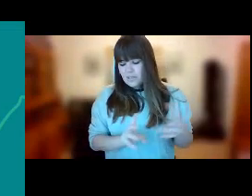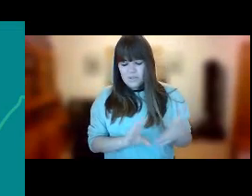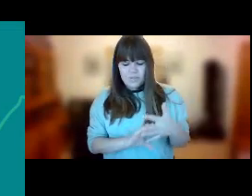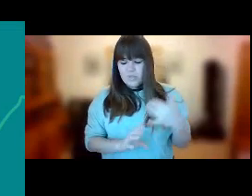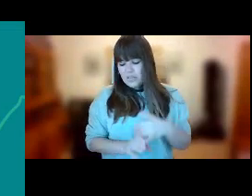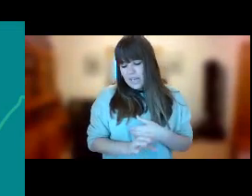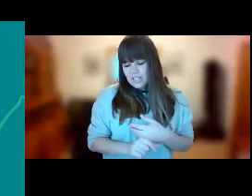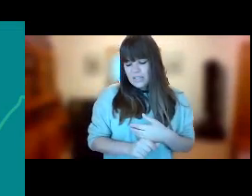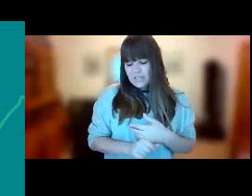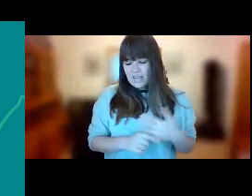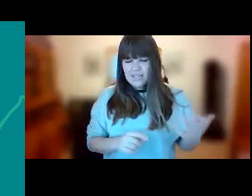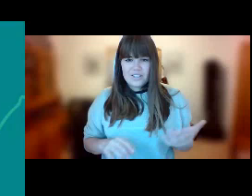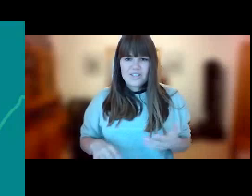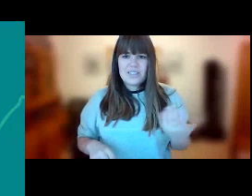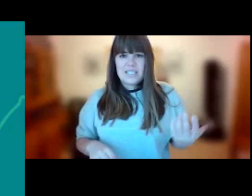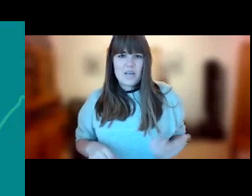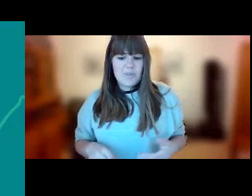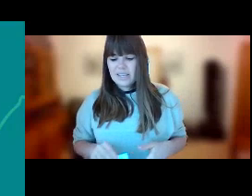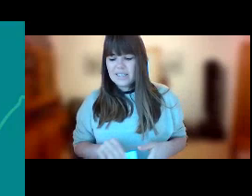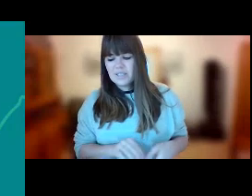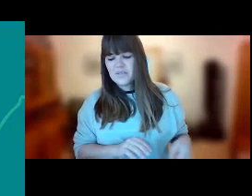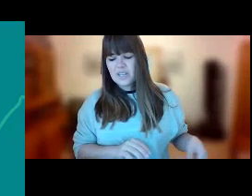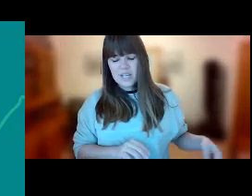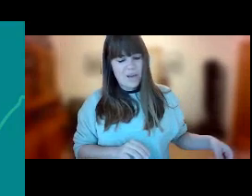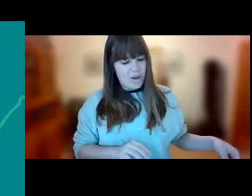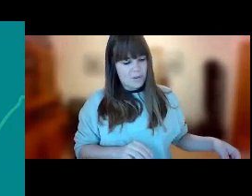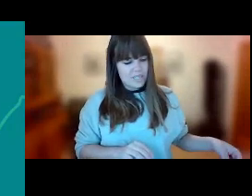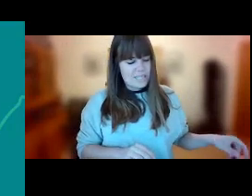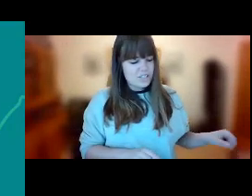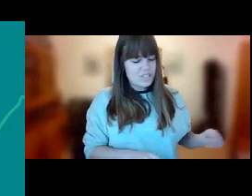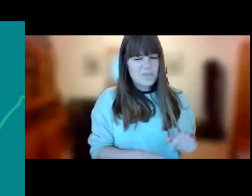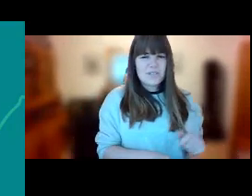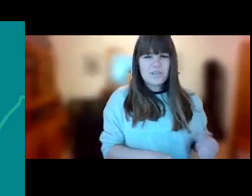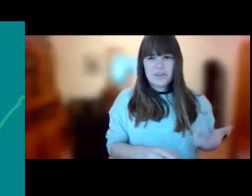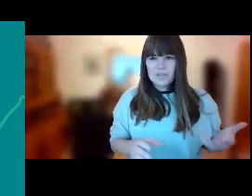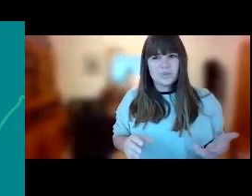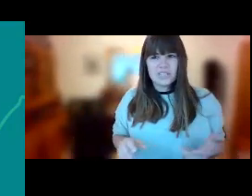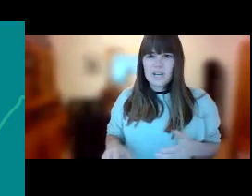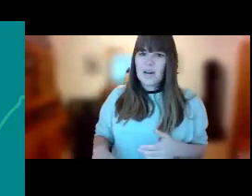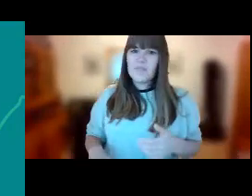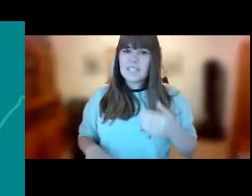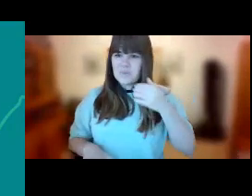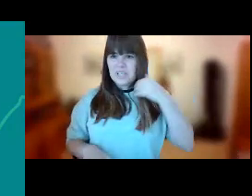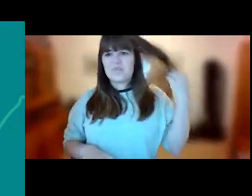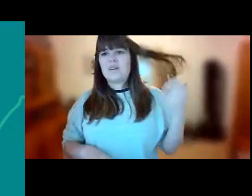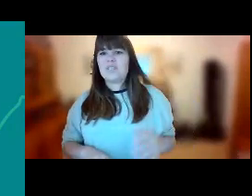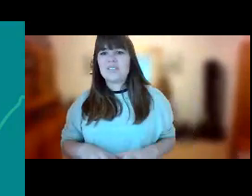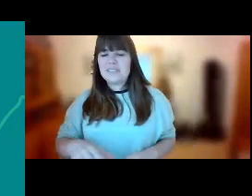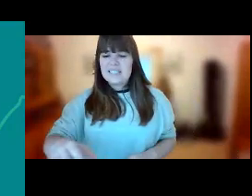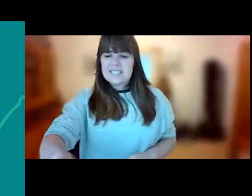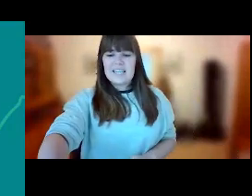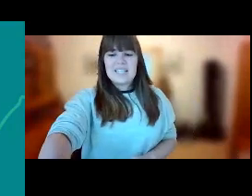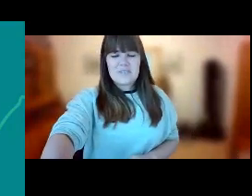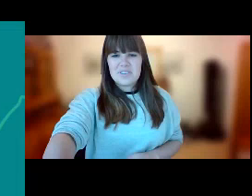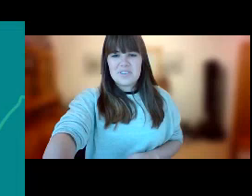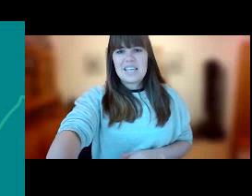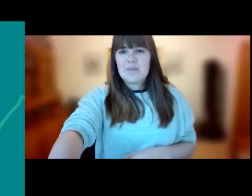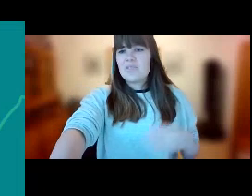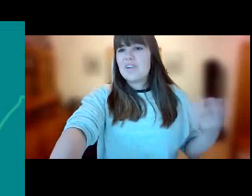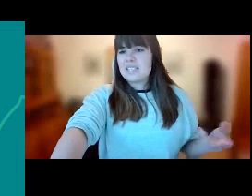yeah, physical, communication, attitude, systemic, just thinking about our organisations and maybe doing a bit of an audit about things that we could maybe do